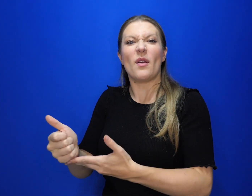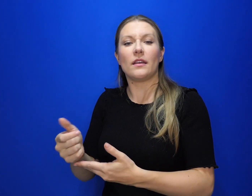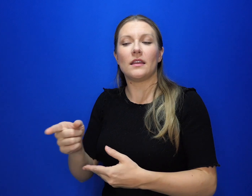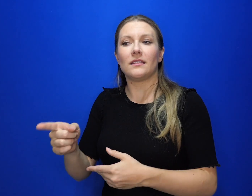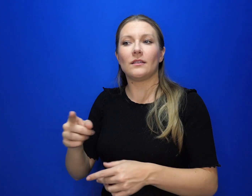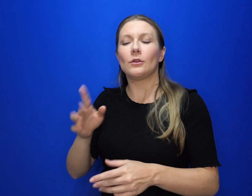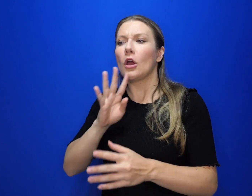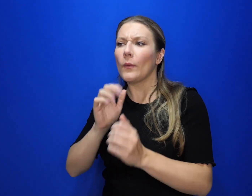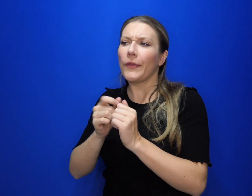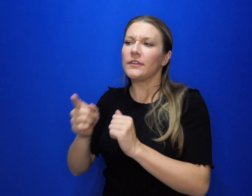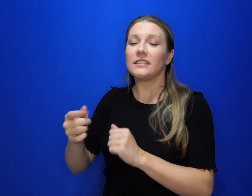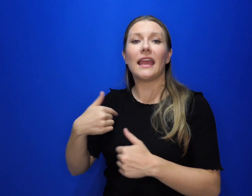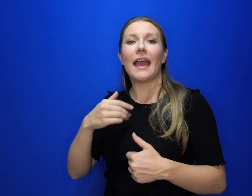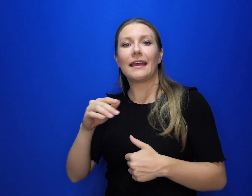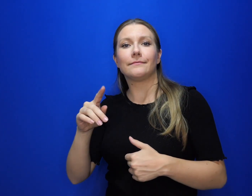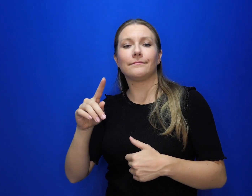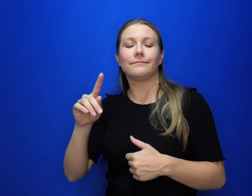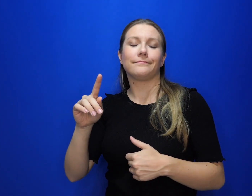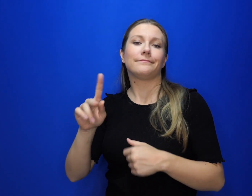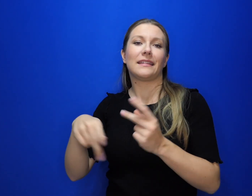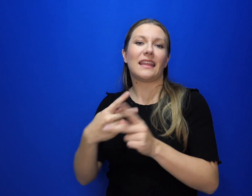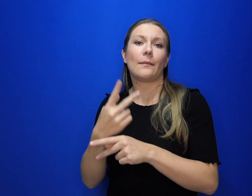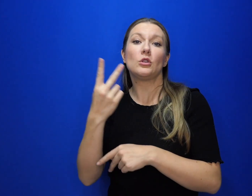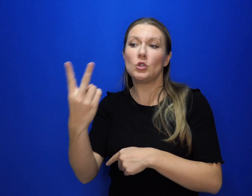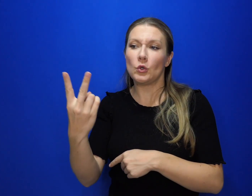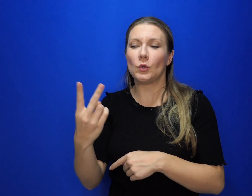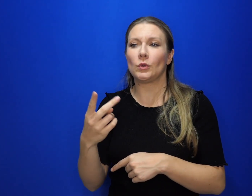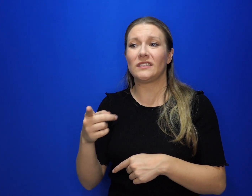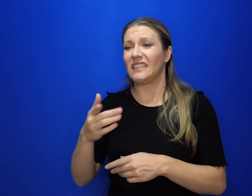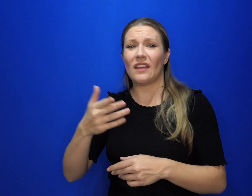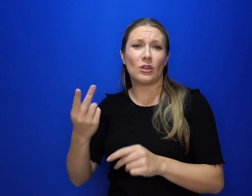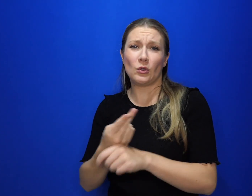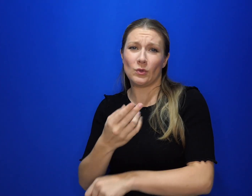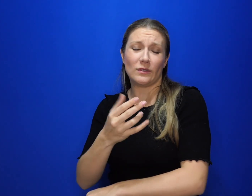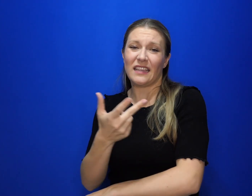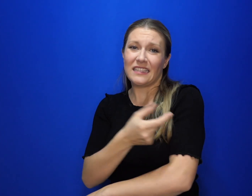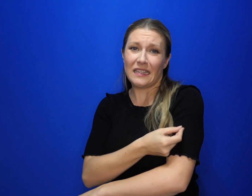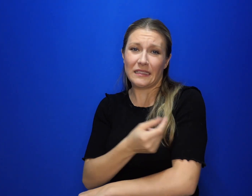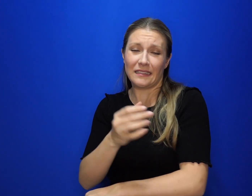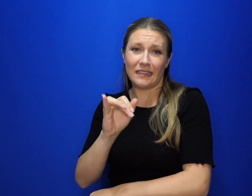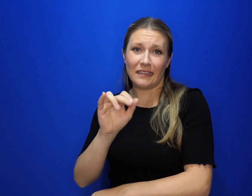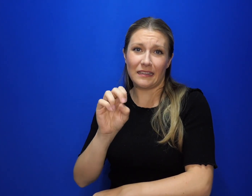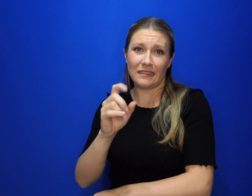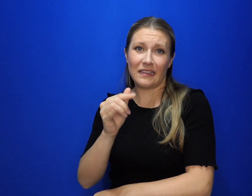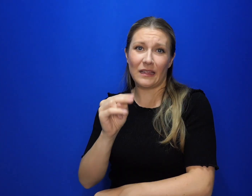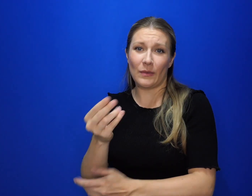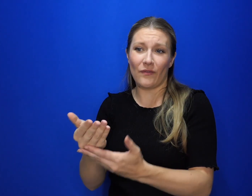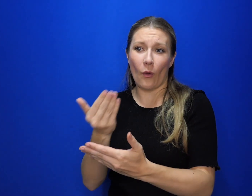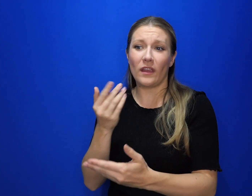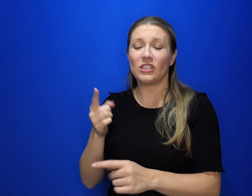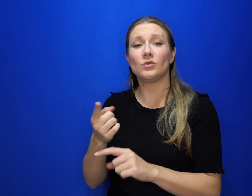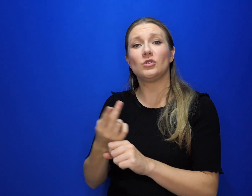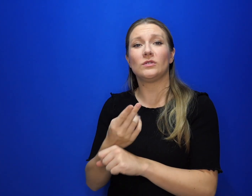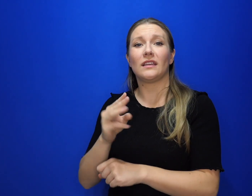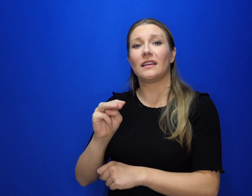talking to her, and she had type 2, and, she had never taken insulin before, and she was on metformin or something like that. And I was like, oh, sure.